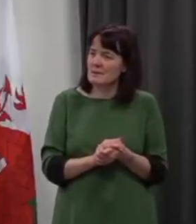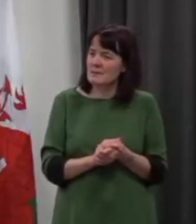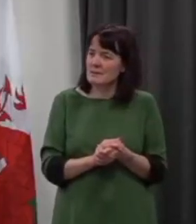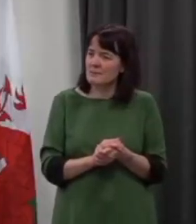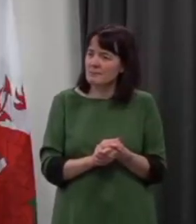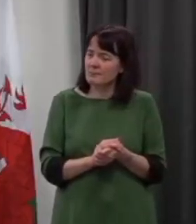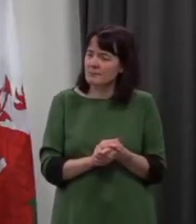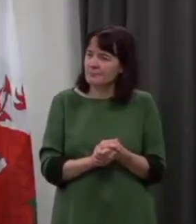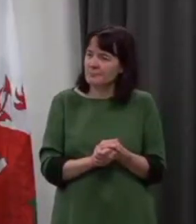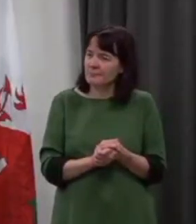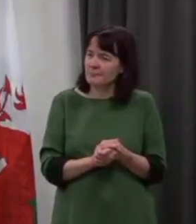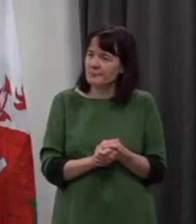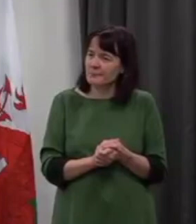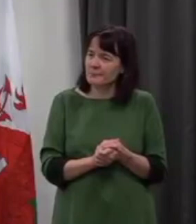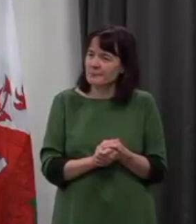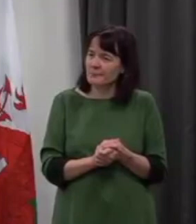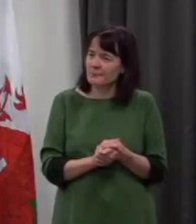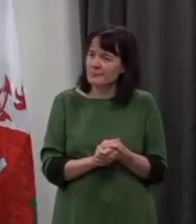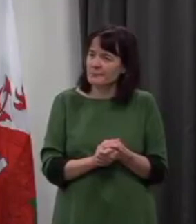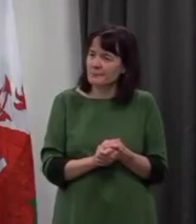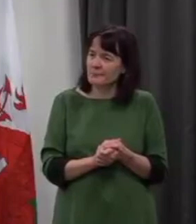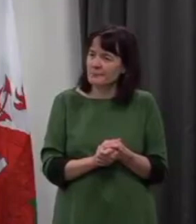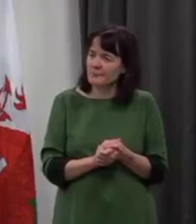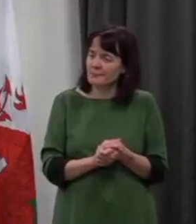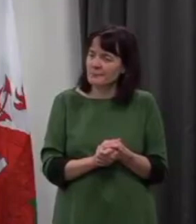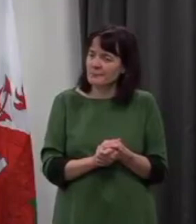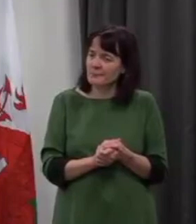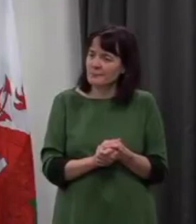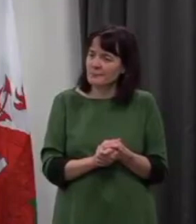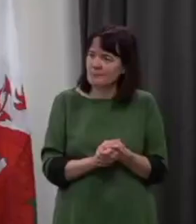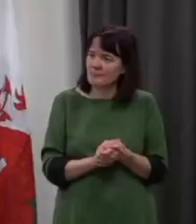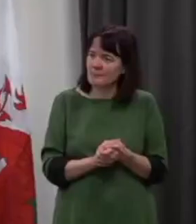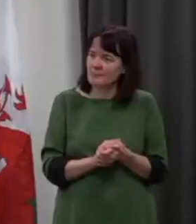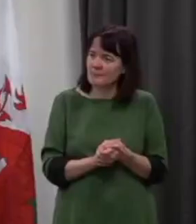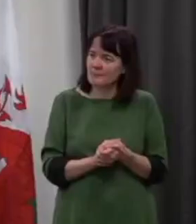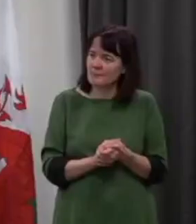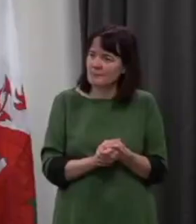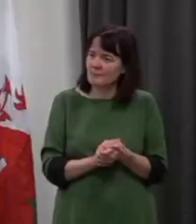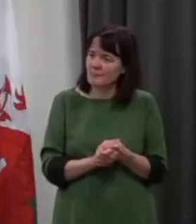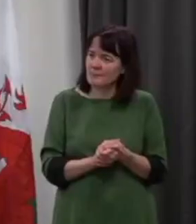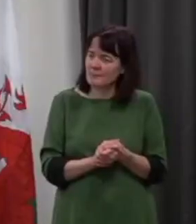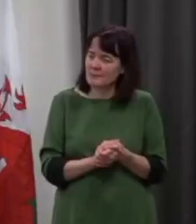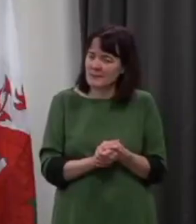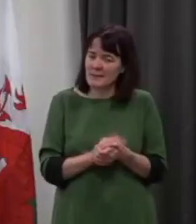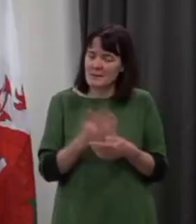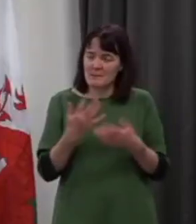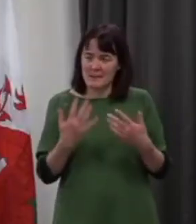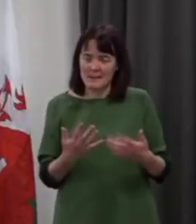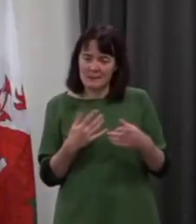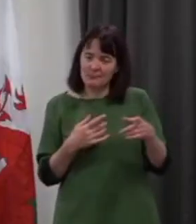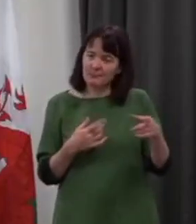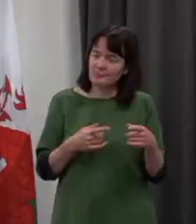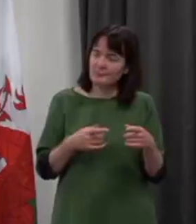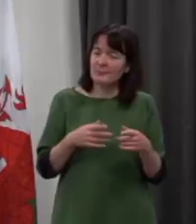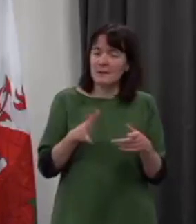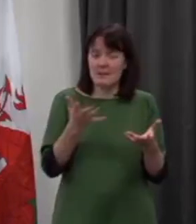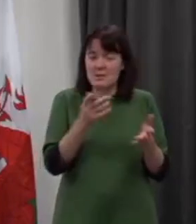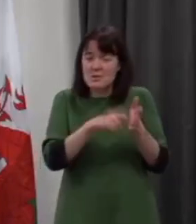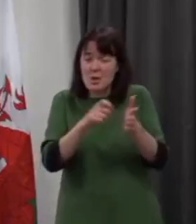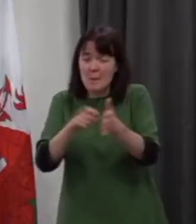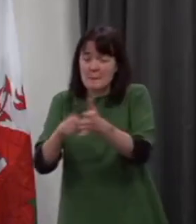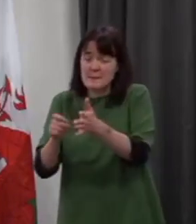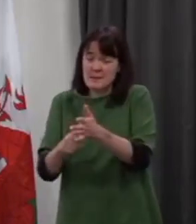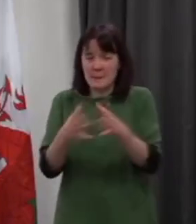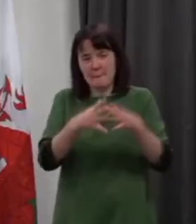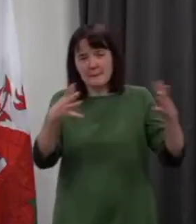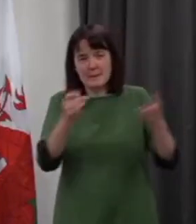to be engaging in controversies with supermarkets who are key in keeping us all going at this time? And what about the